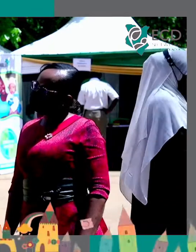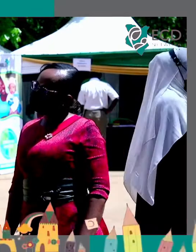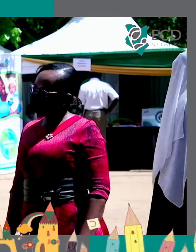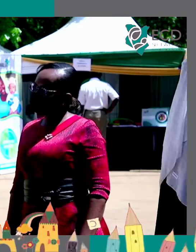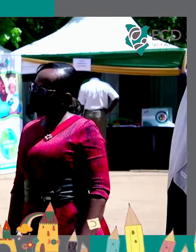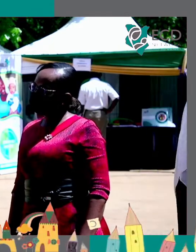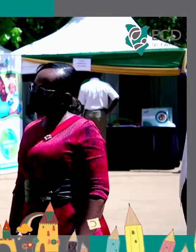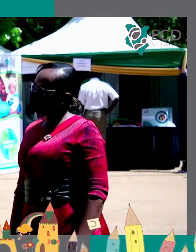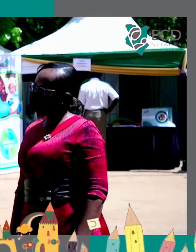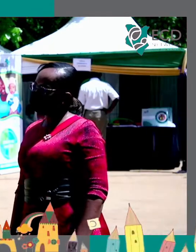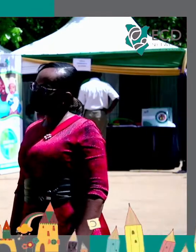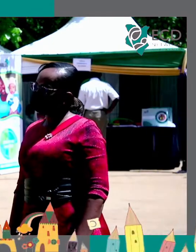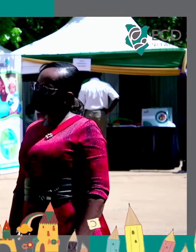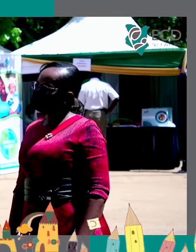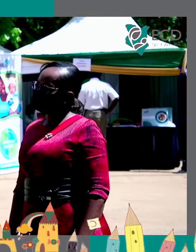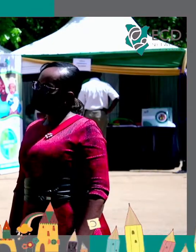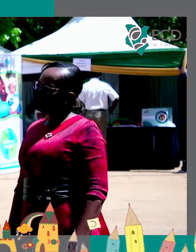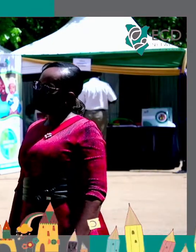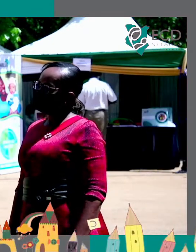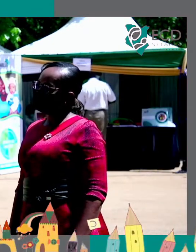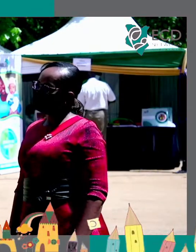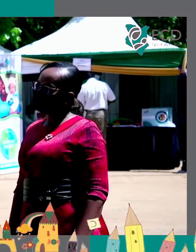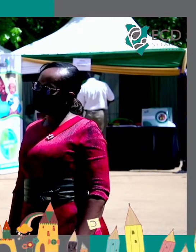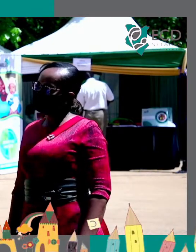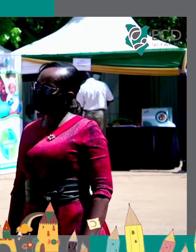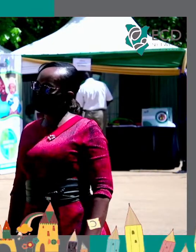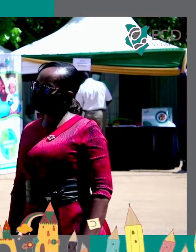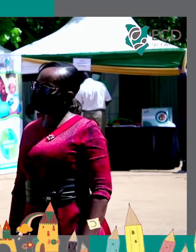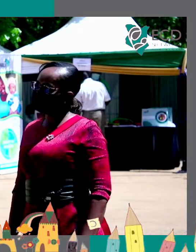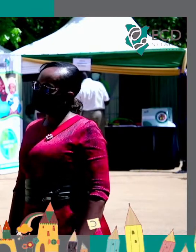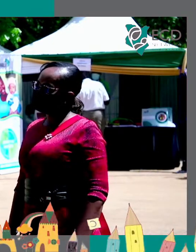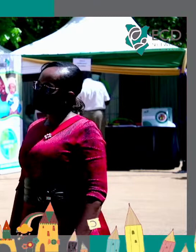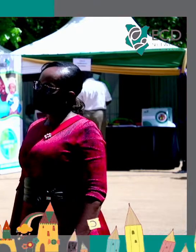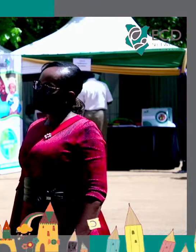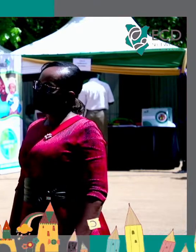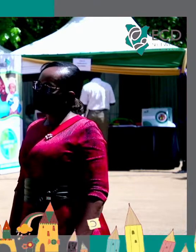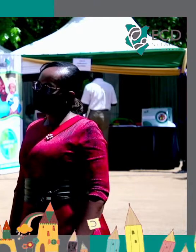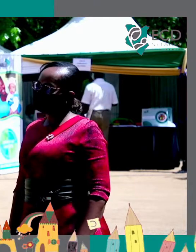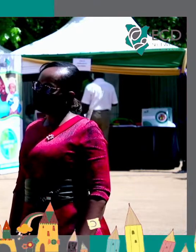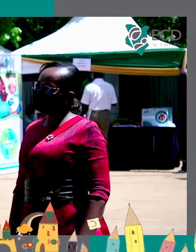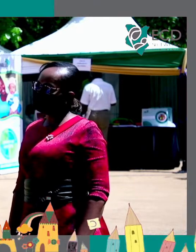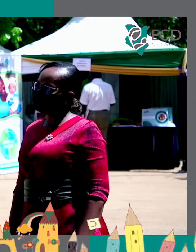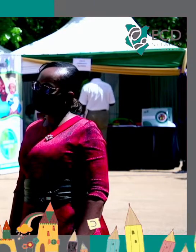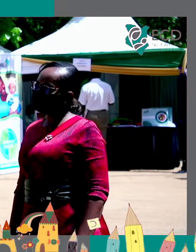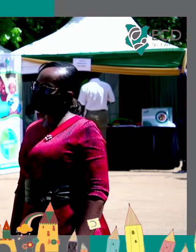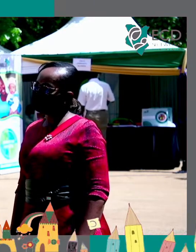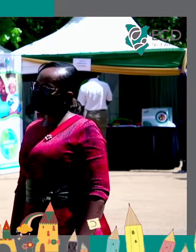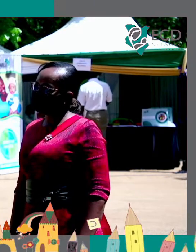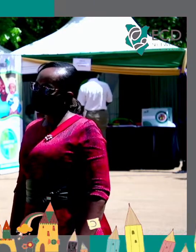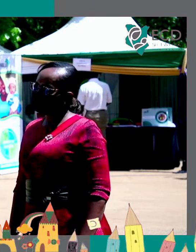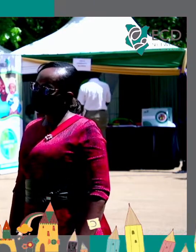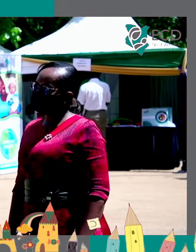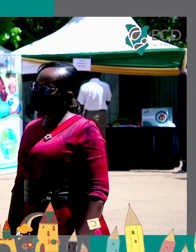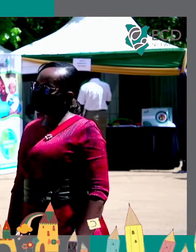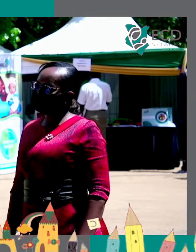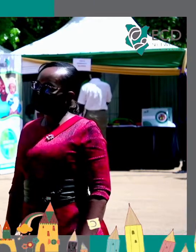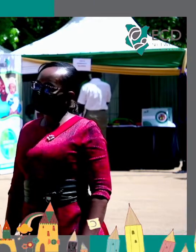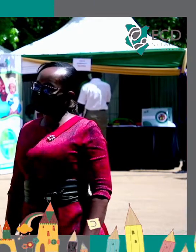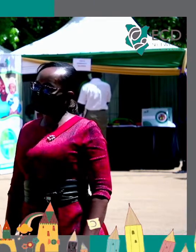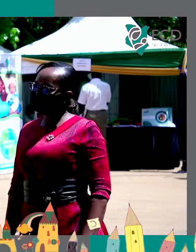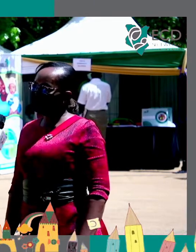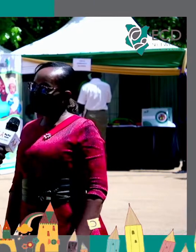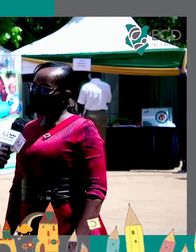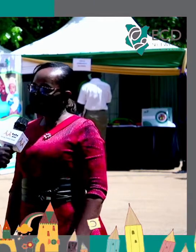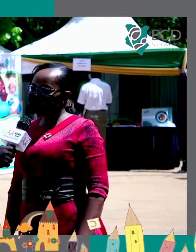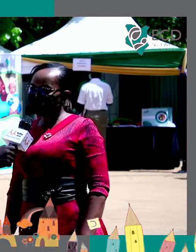your presentation that you feel, should be really be considered hard and taken very serious